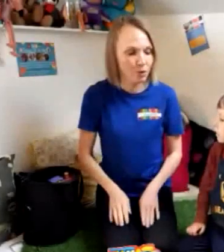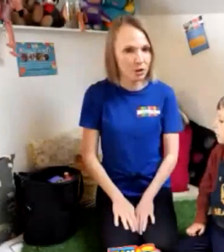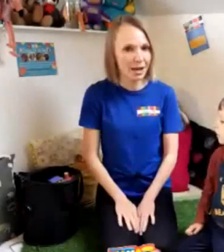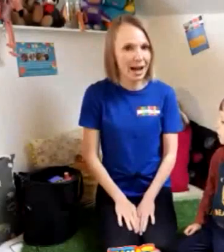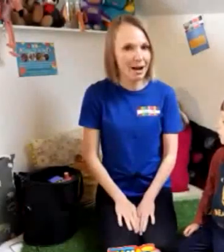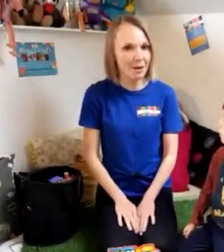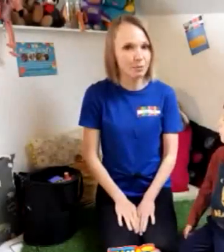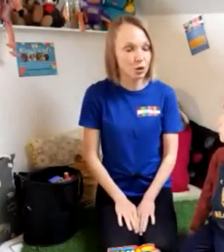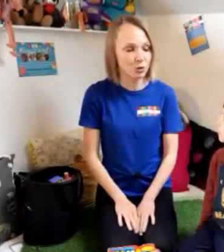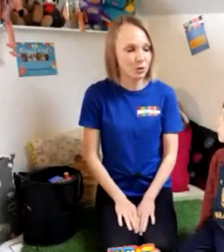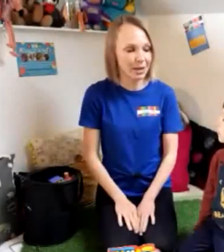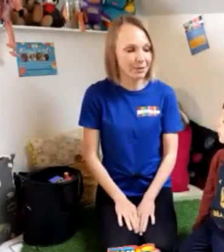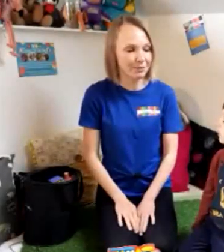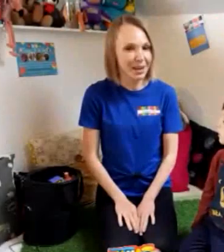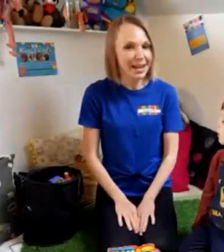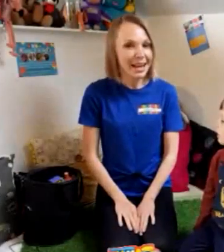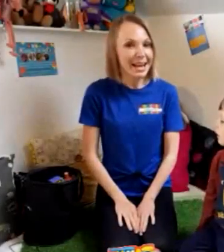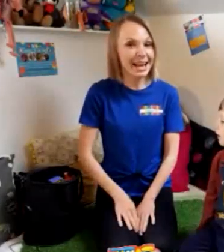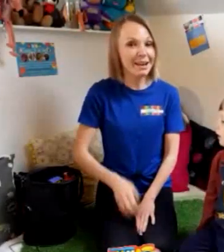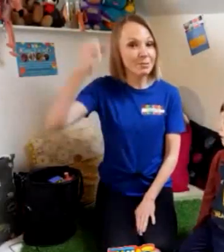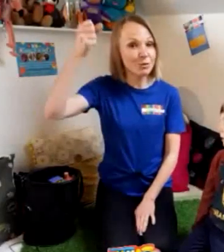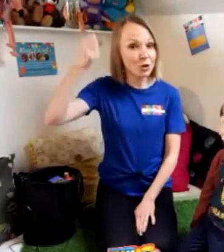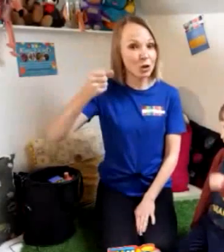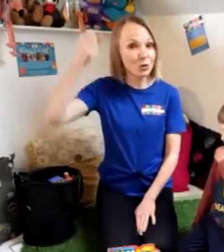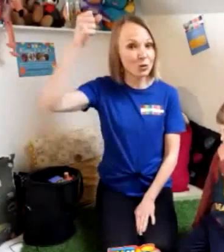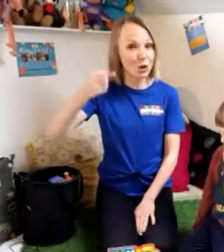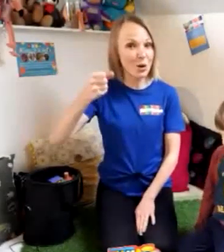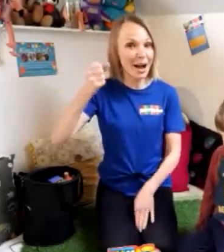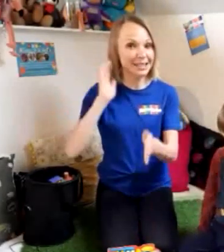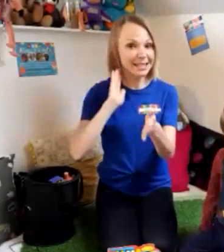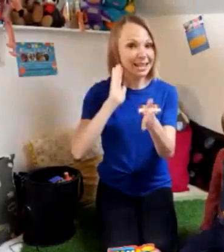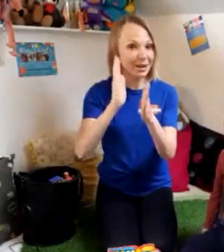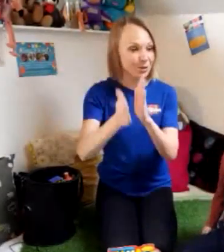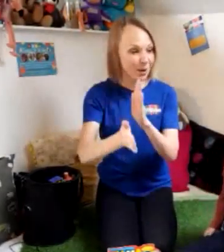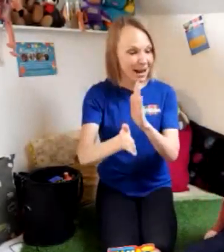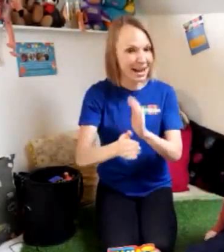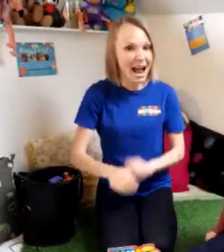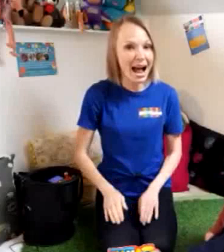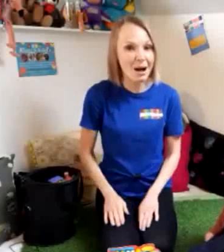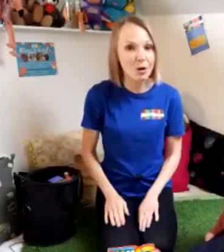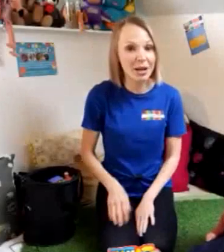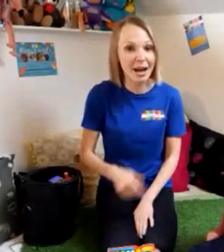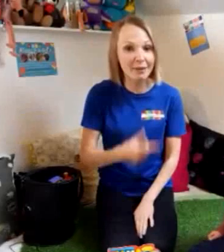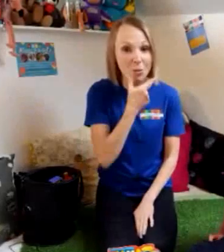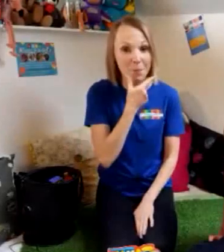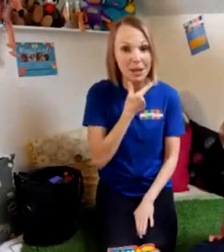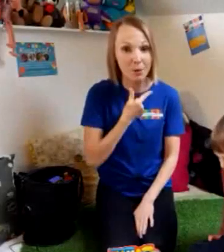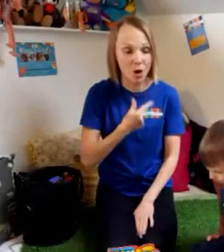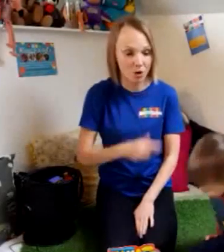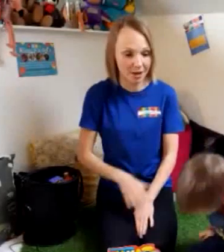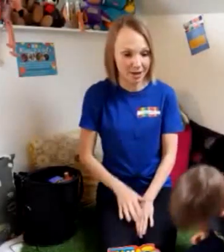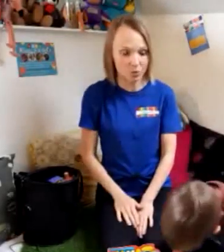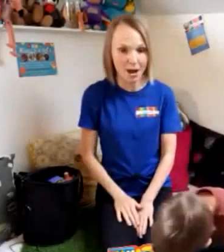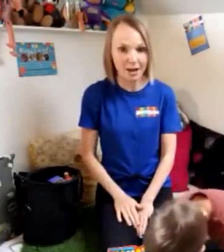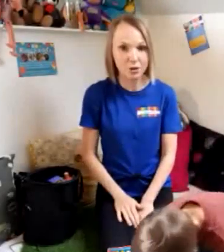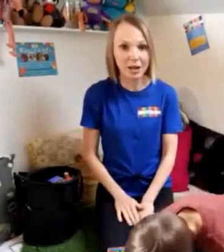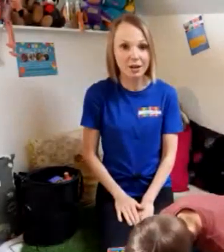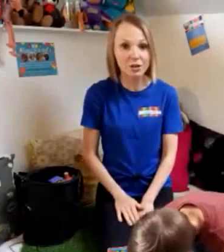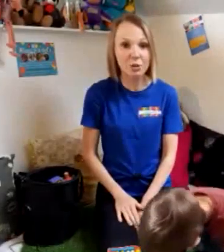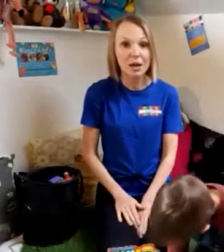going to have him toot-toot in. Hear him toot-toot as he goes by. And we're going to have some people on it as well. So we're going to do,